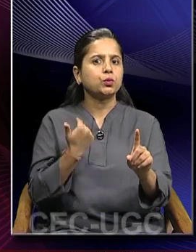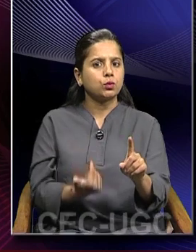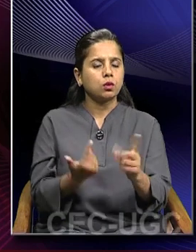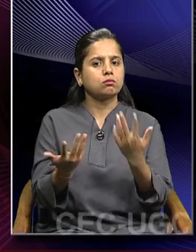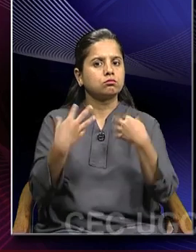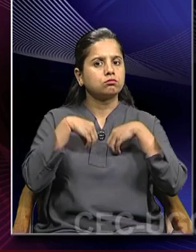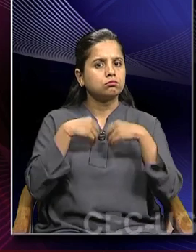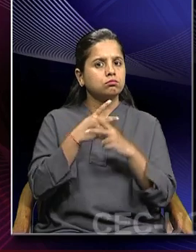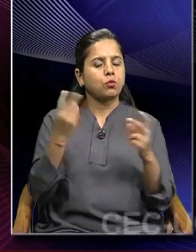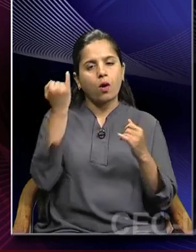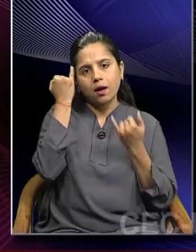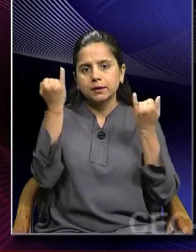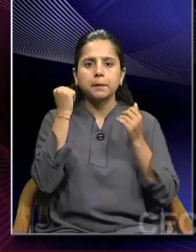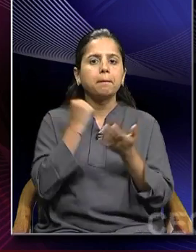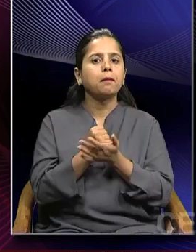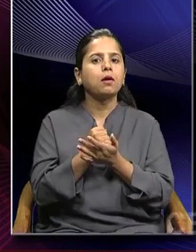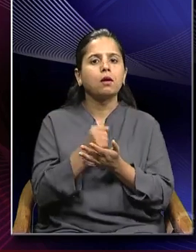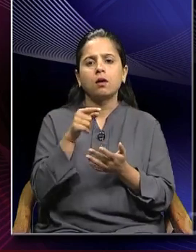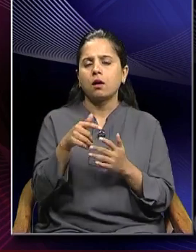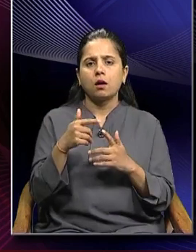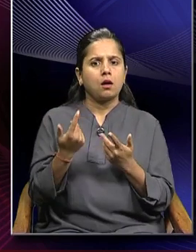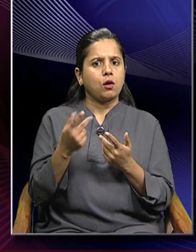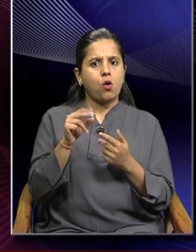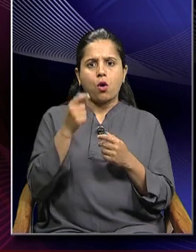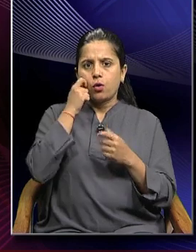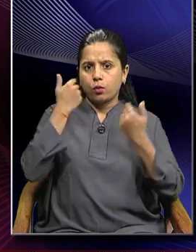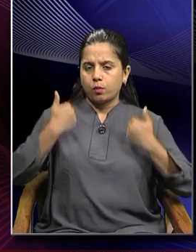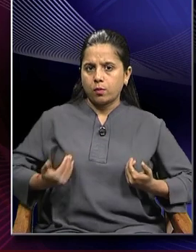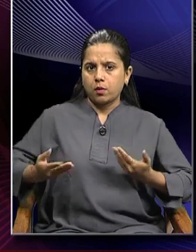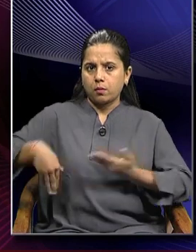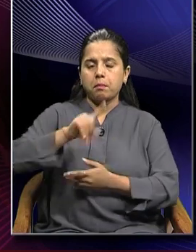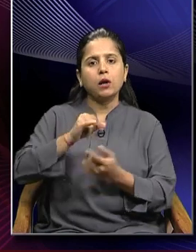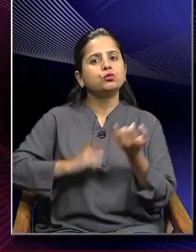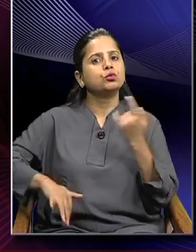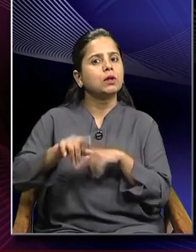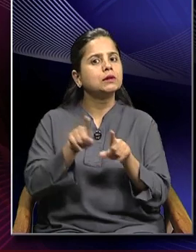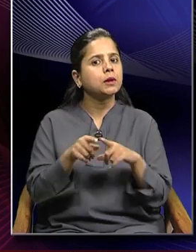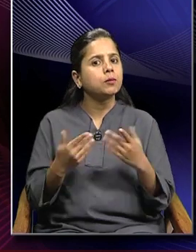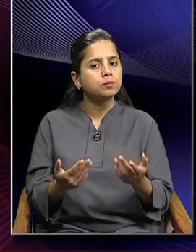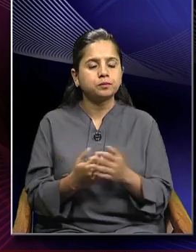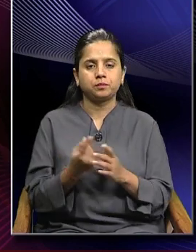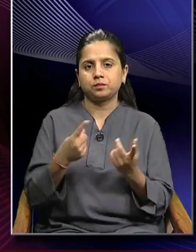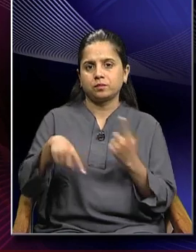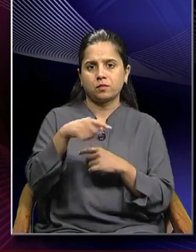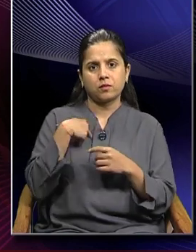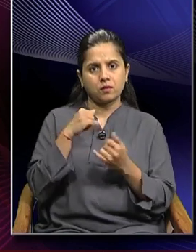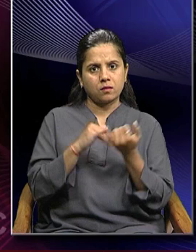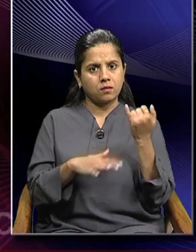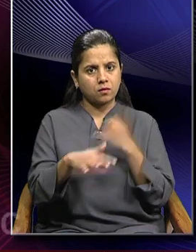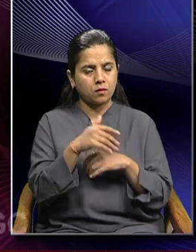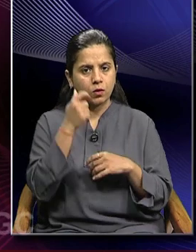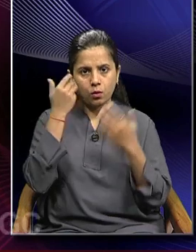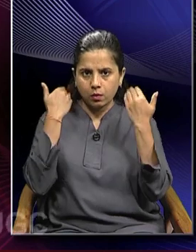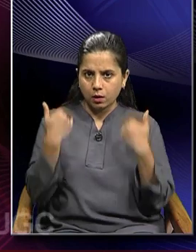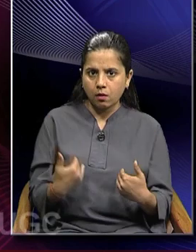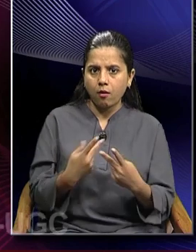of various ideas about not only human life but also society. And when we take care of society and human life,